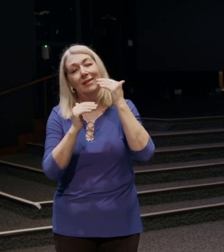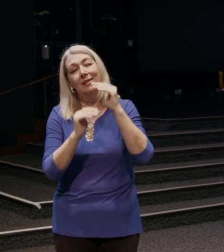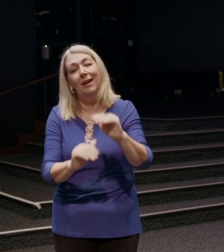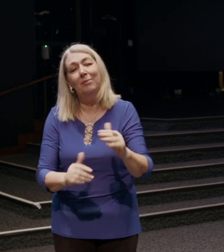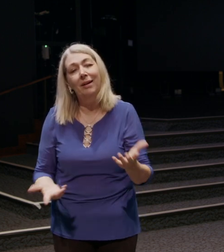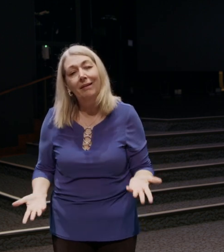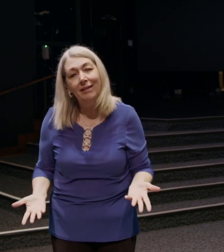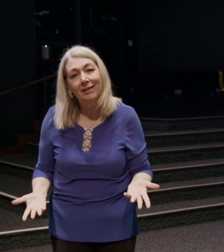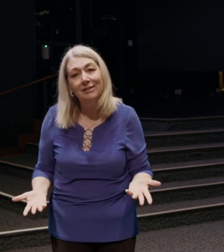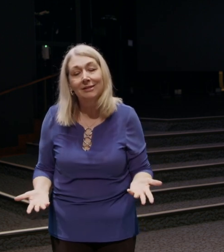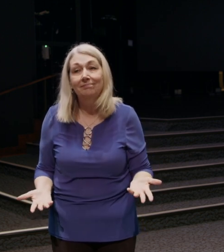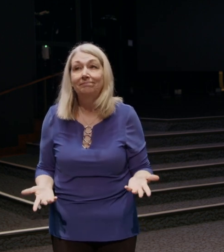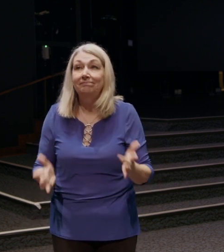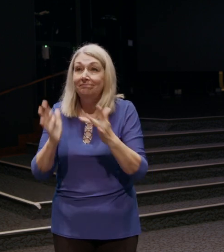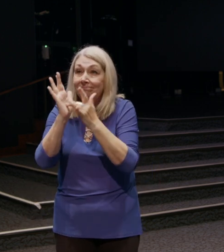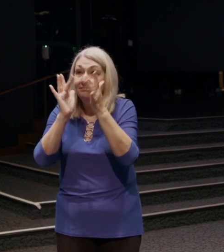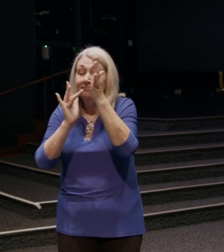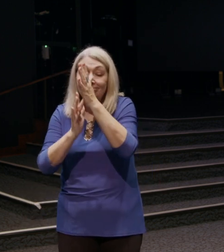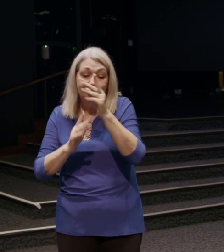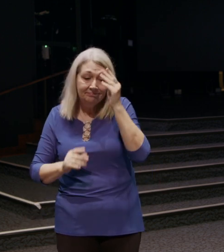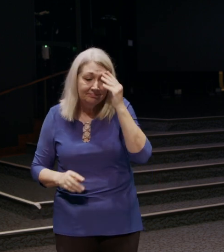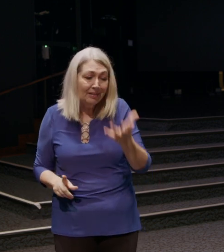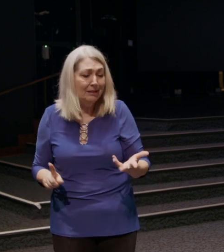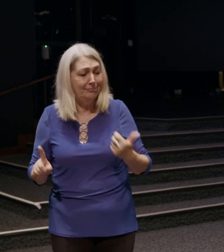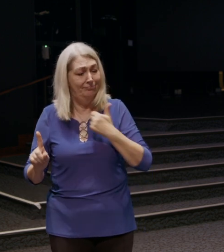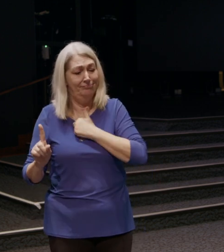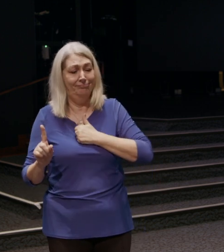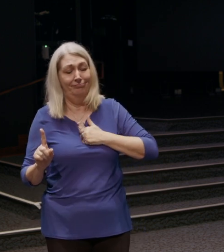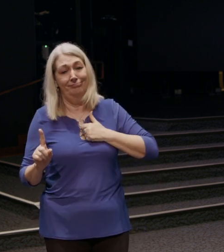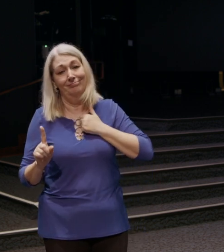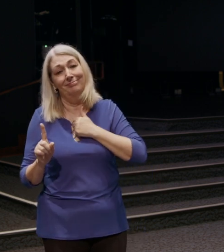Jesus sends his regrets.